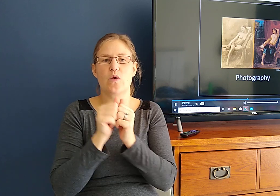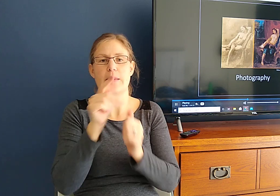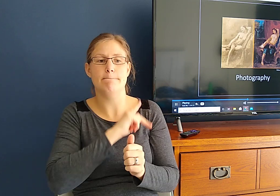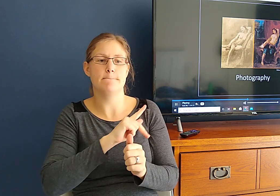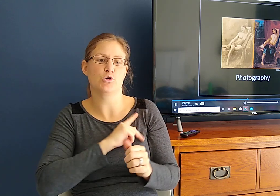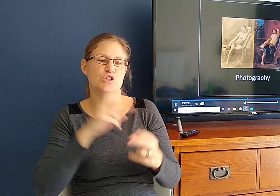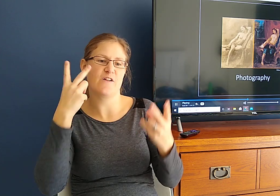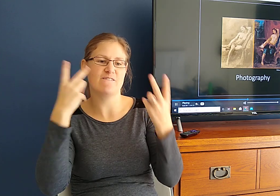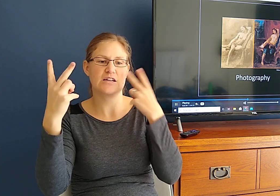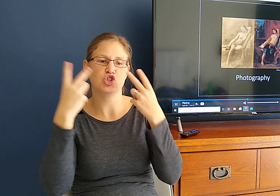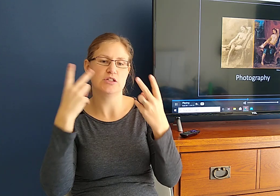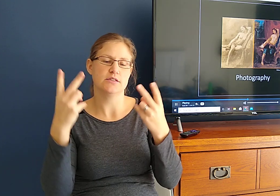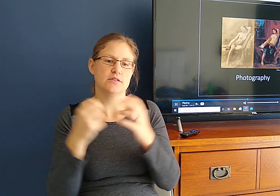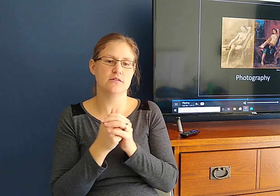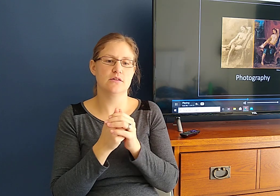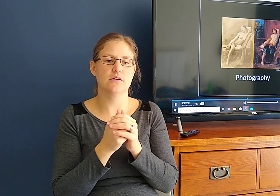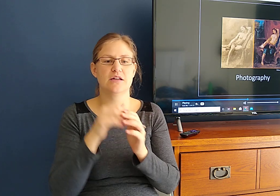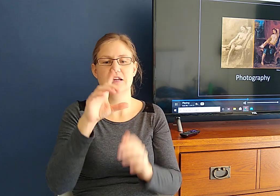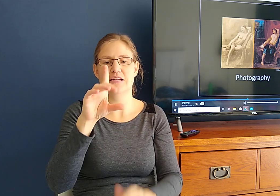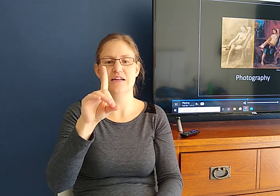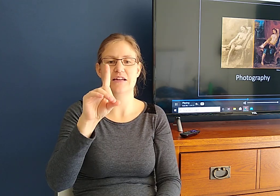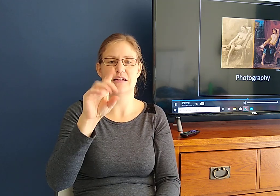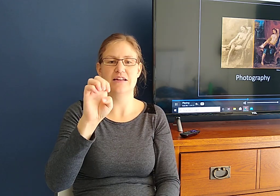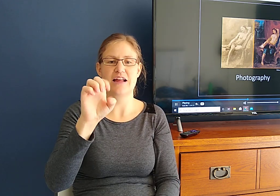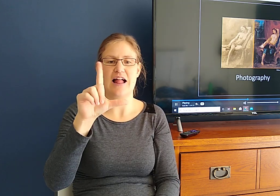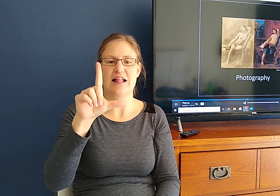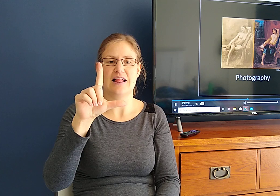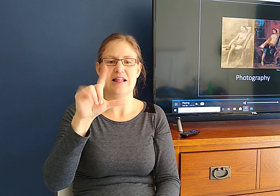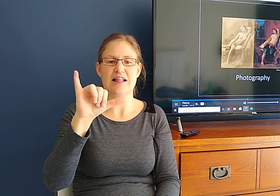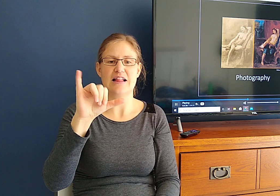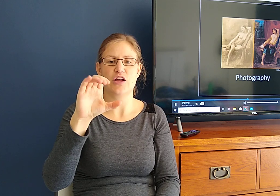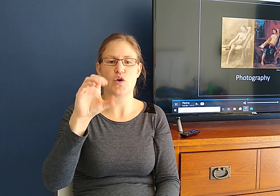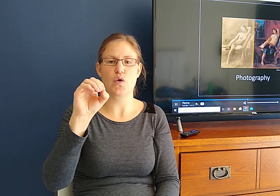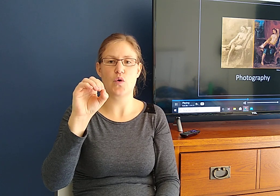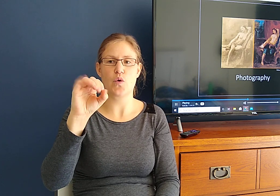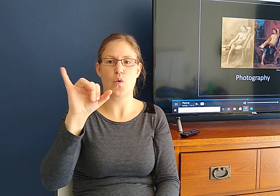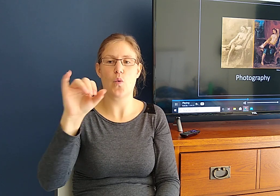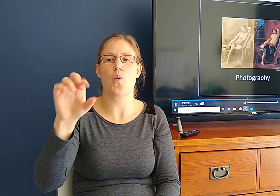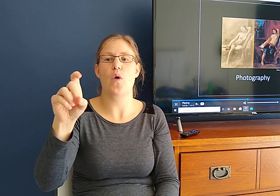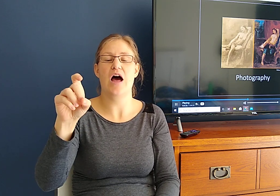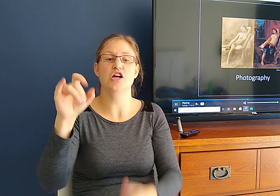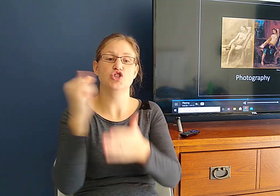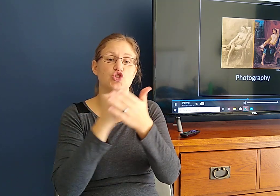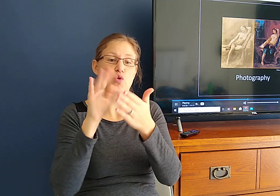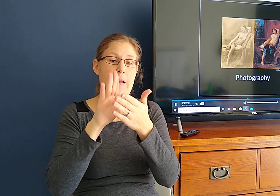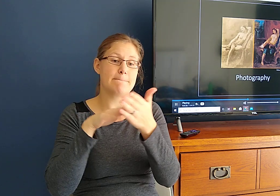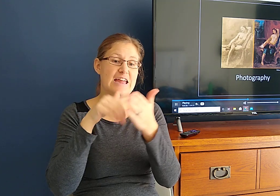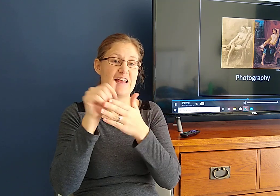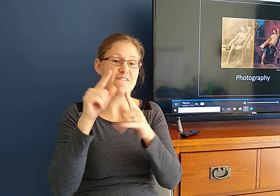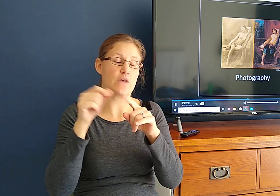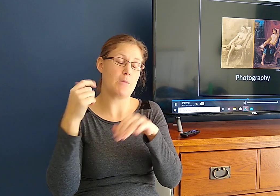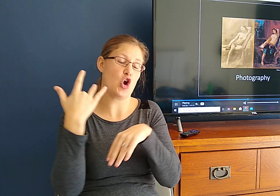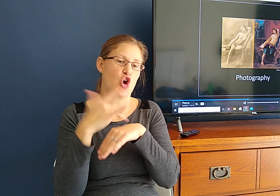visions. Delacroix occasionally drew and painted from early photographs, as seen in this slide